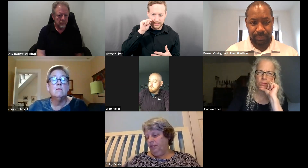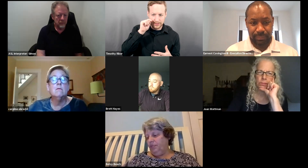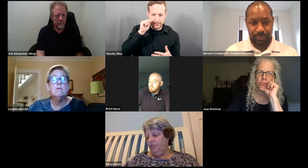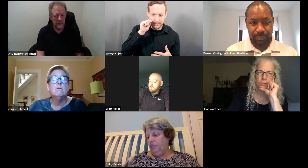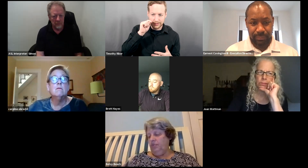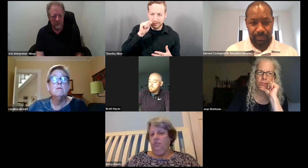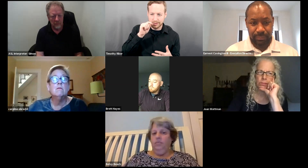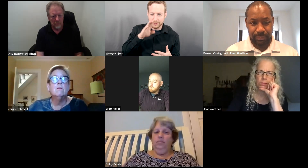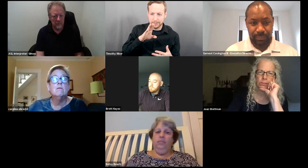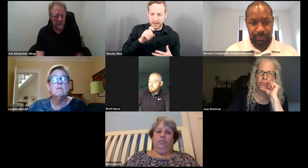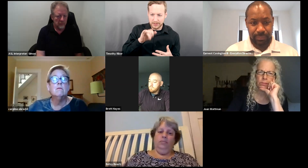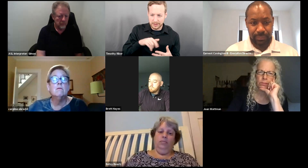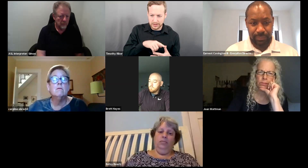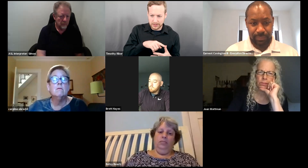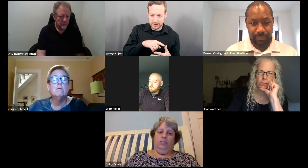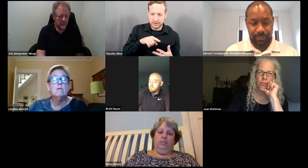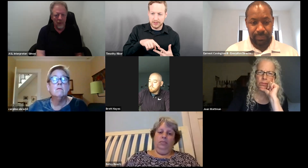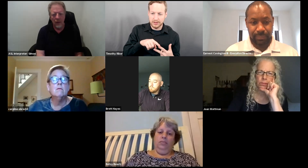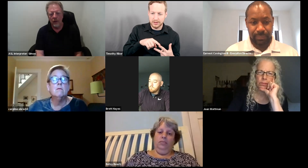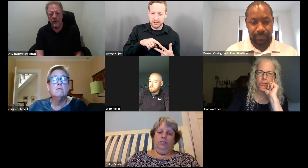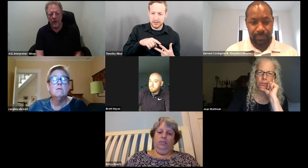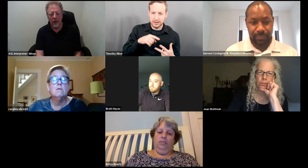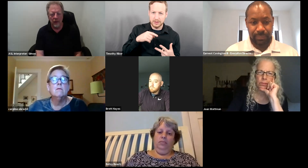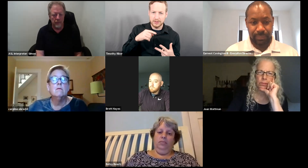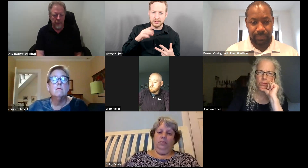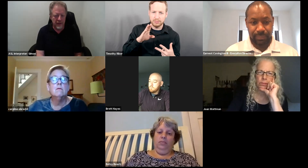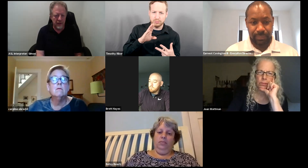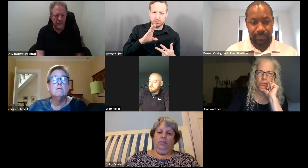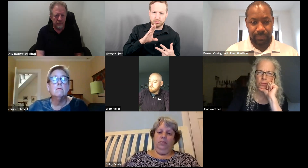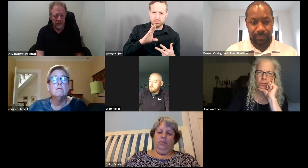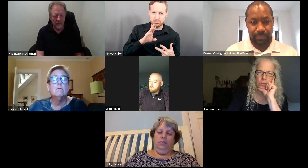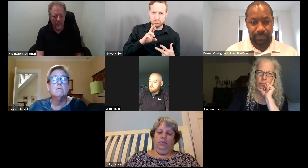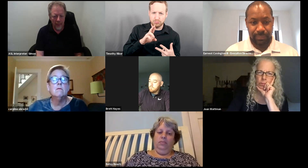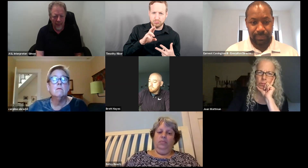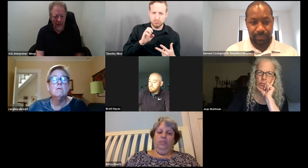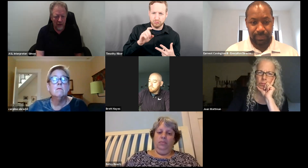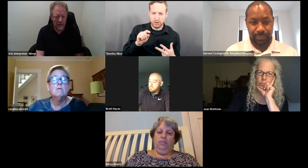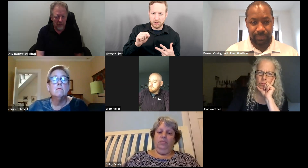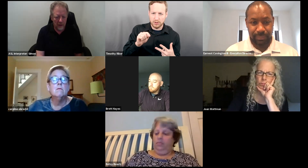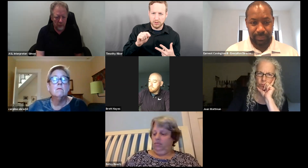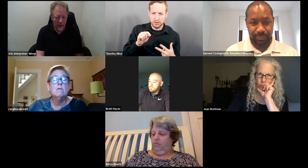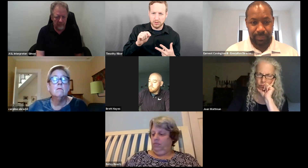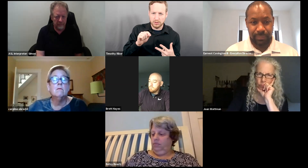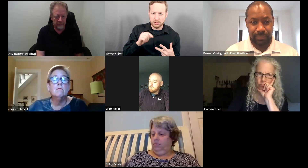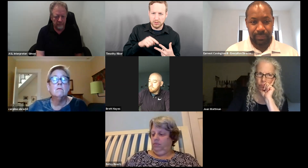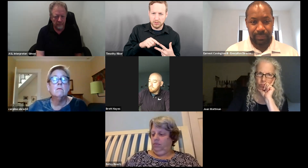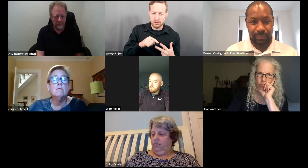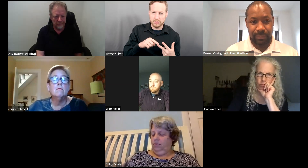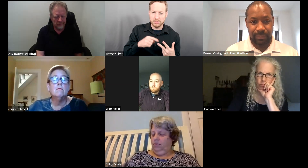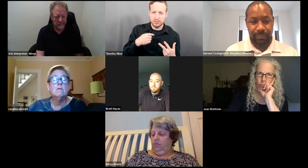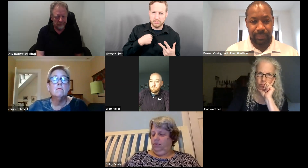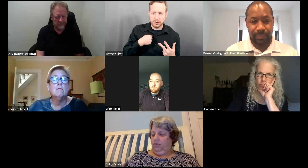like it's withholding detail. So we got Betsy, Brett,